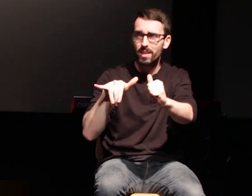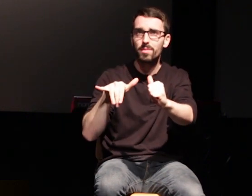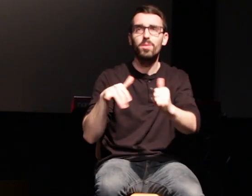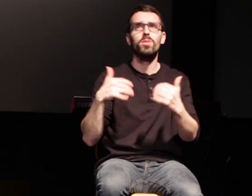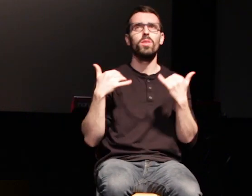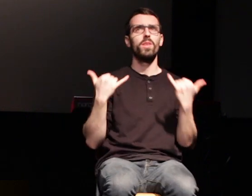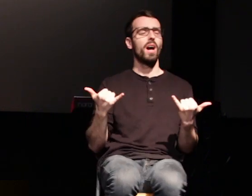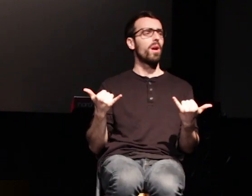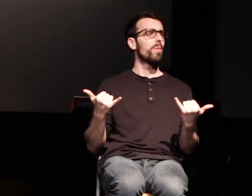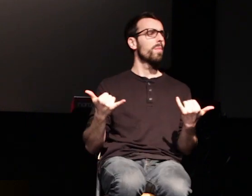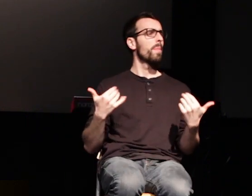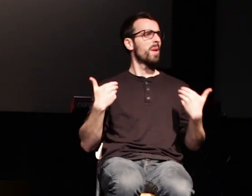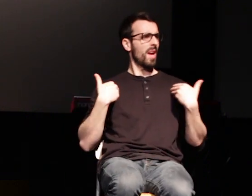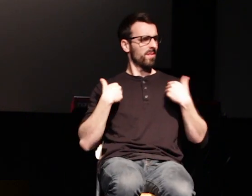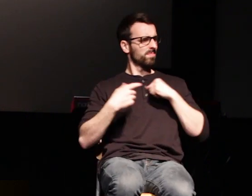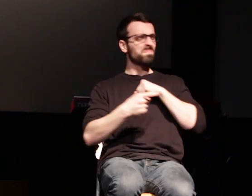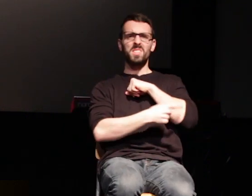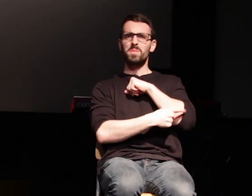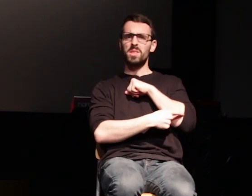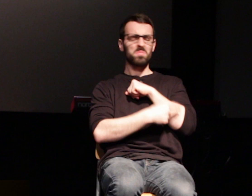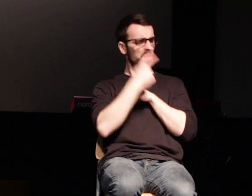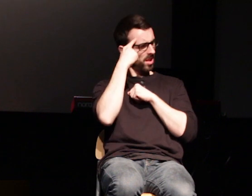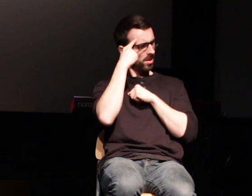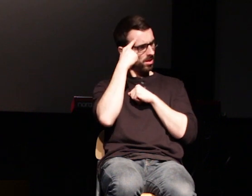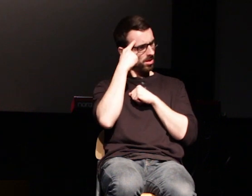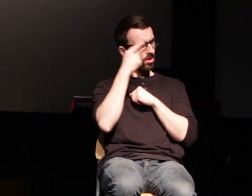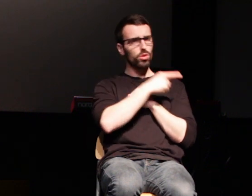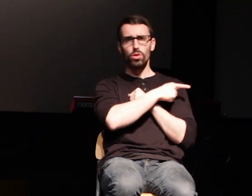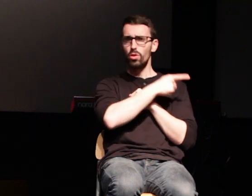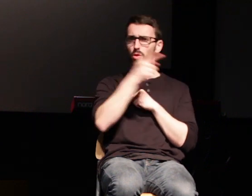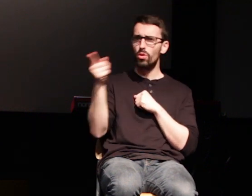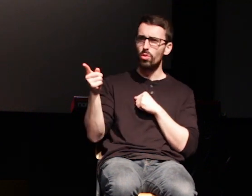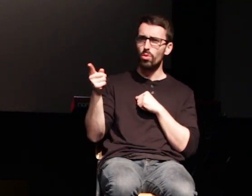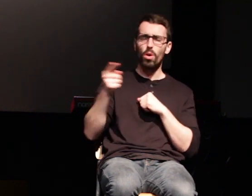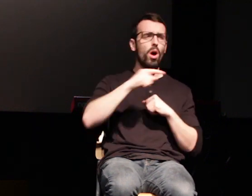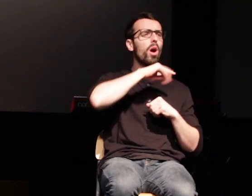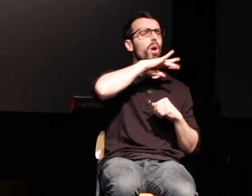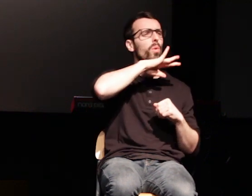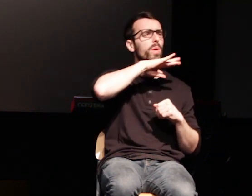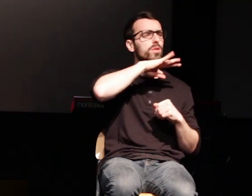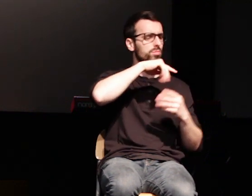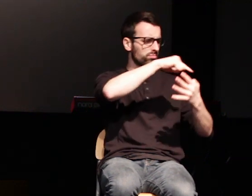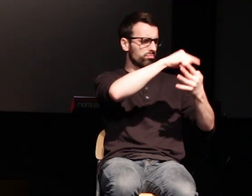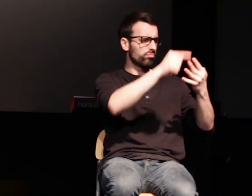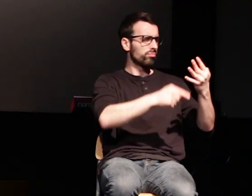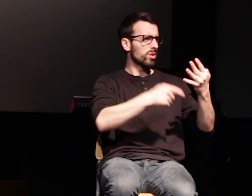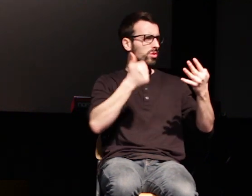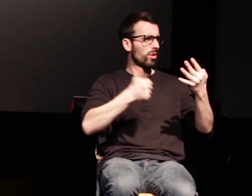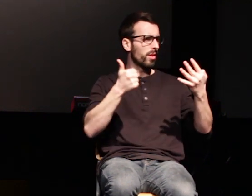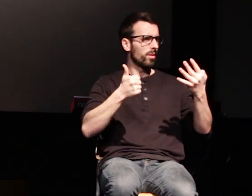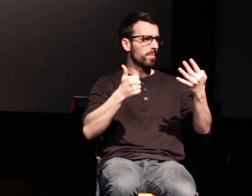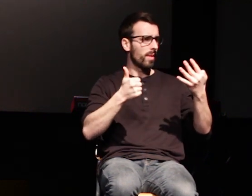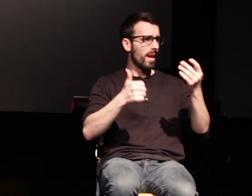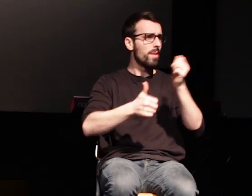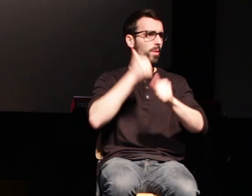say this. Which soil are you? And if we're honest in our hearts, so many of us go, I'm the good soil.